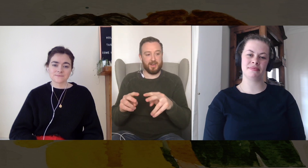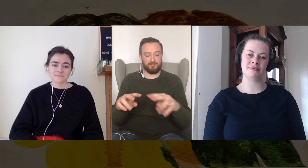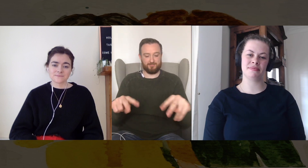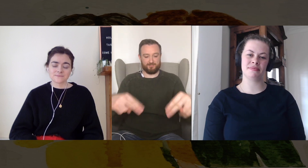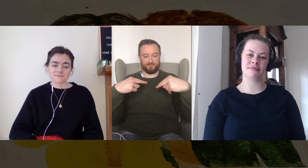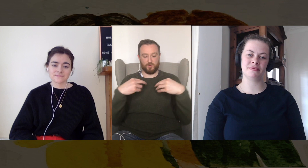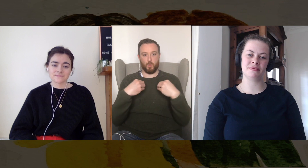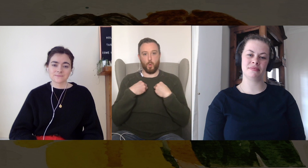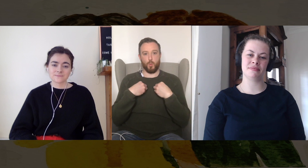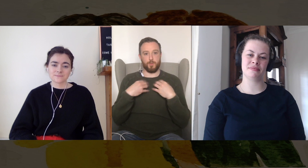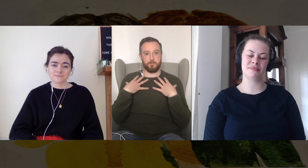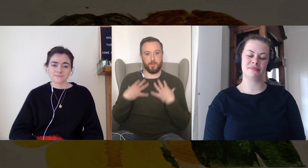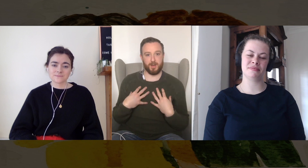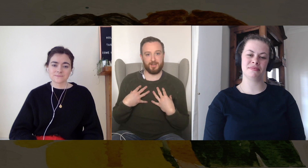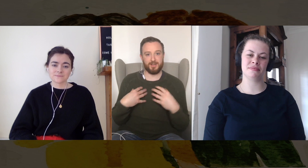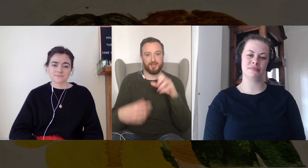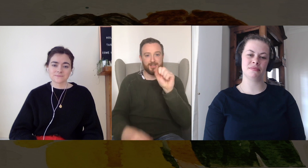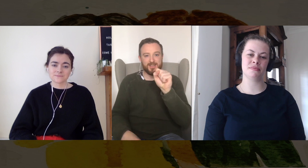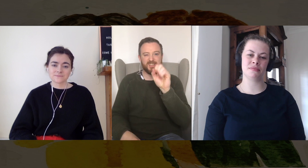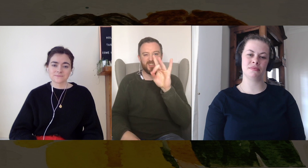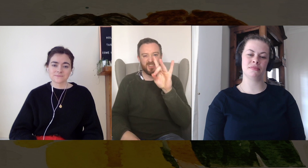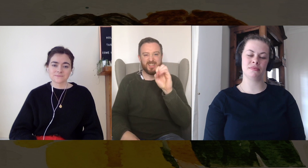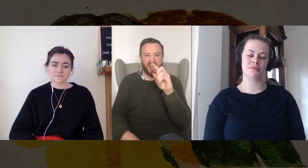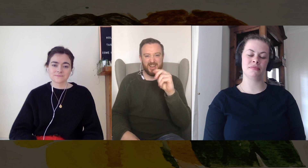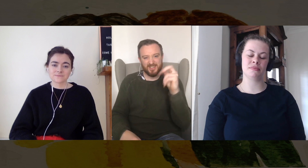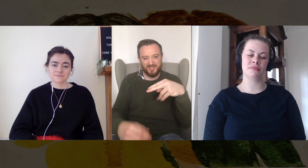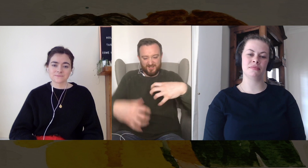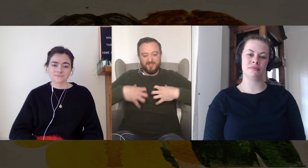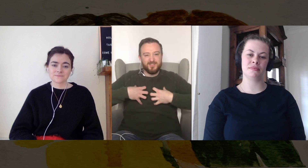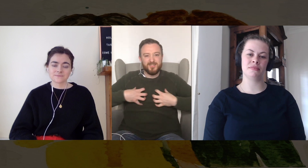And when I think of noticing, it always reminds me of Phil,